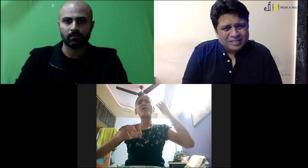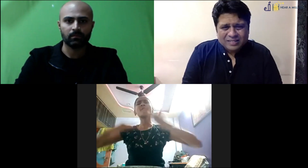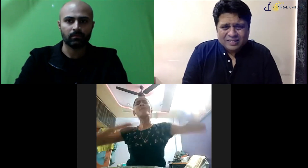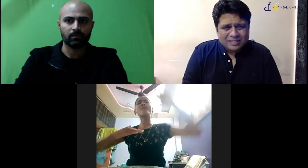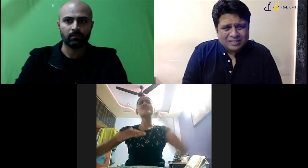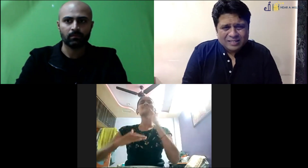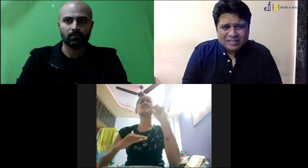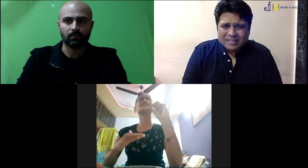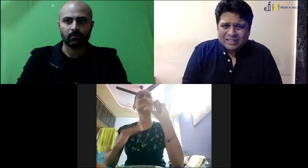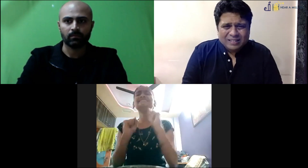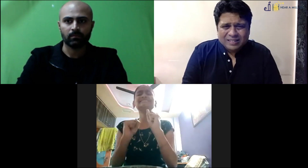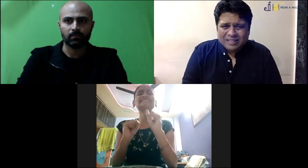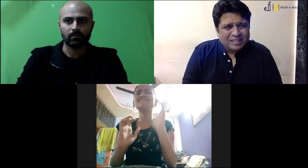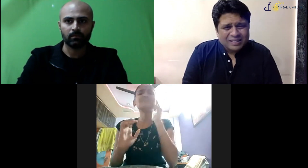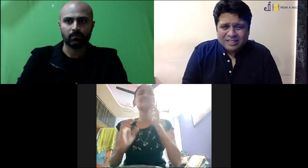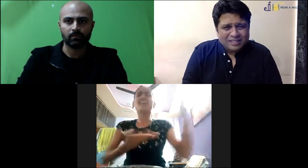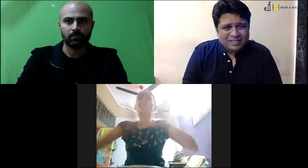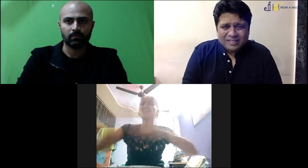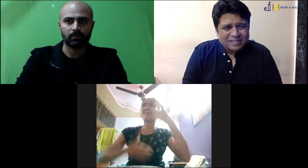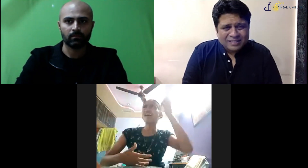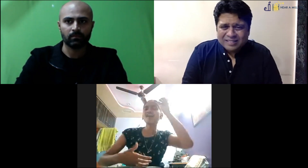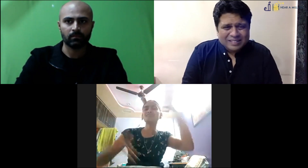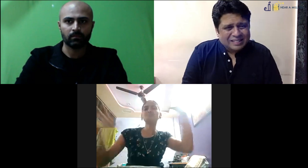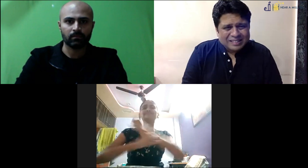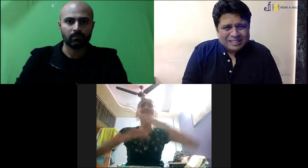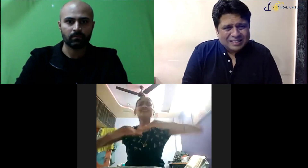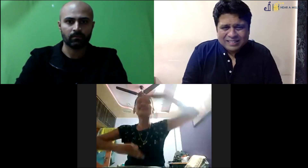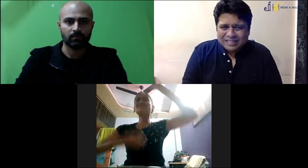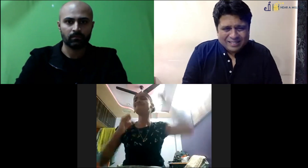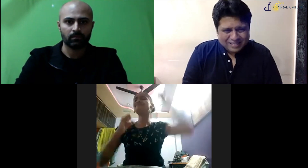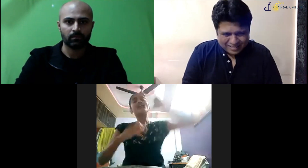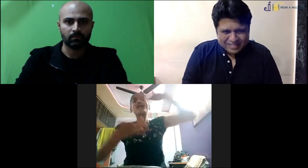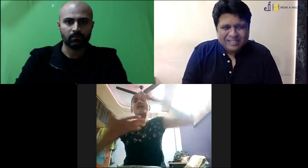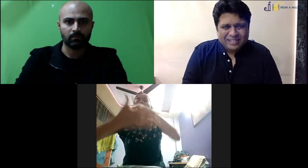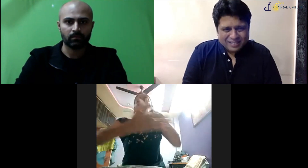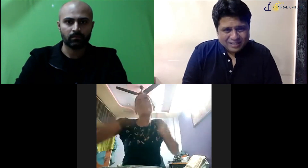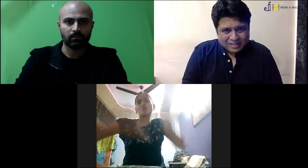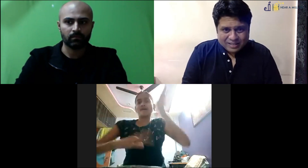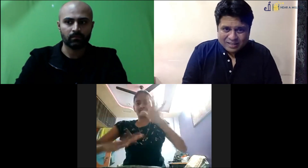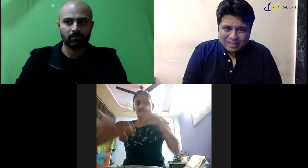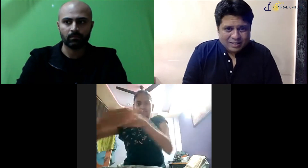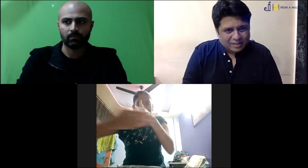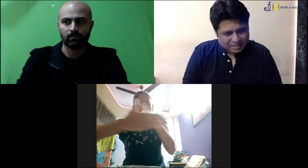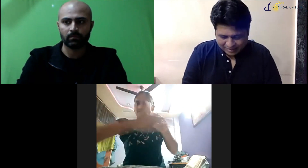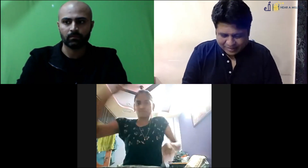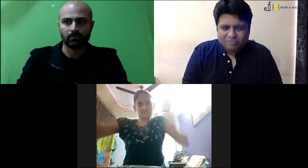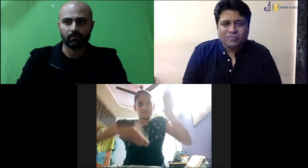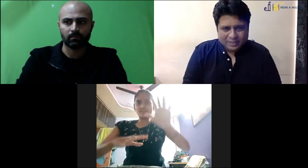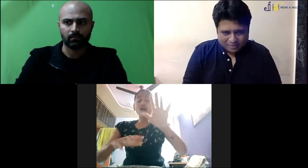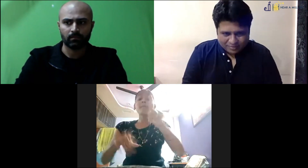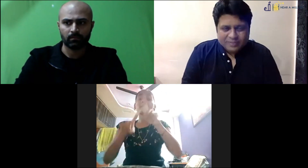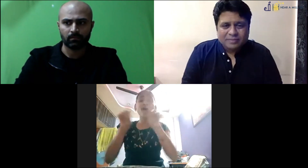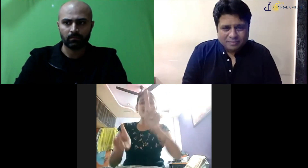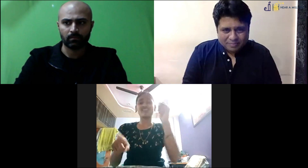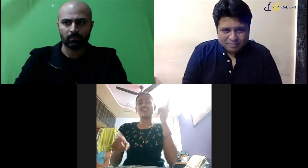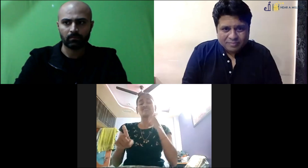anyone, they have a lot of training that happens for deaf for hearing people, but it's difficult for deaf people to get that. So there are a